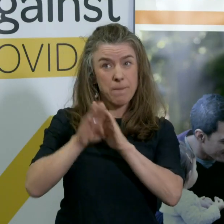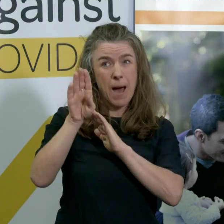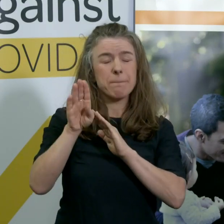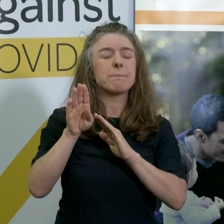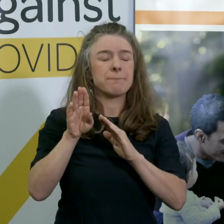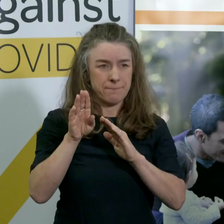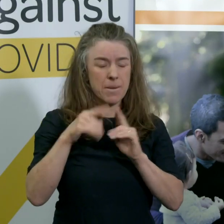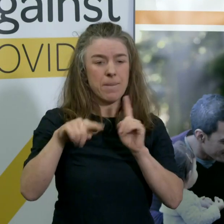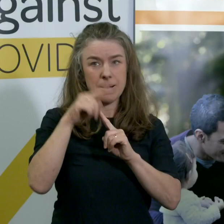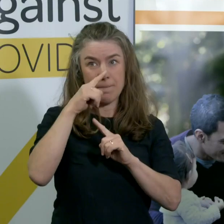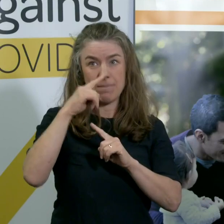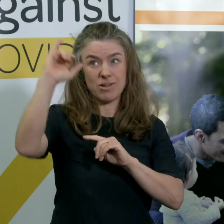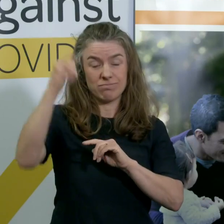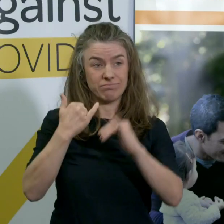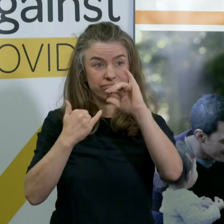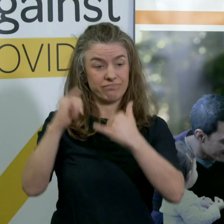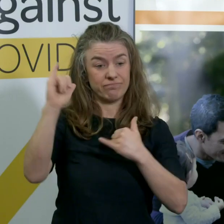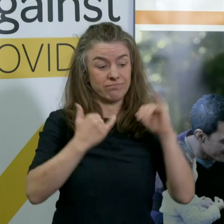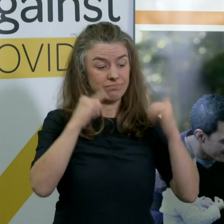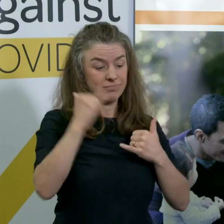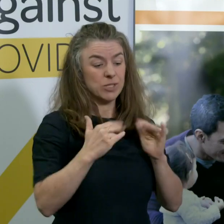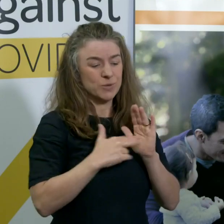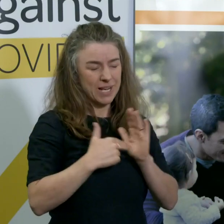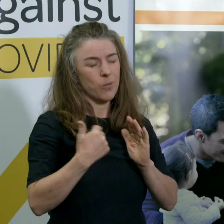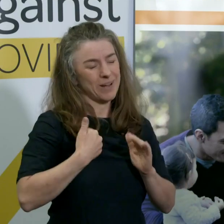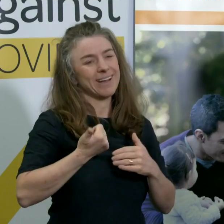the number of people who have travelled from overseas into New